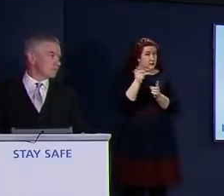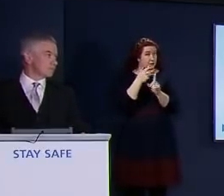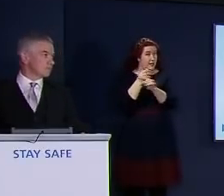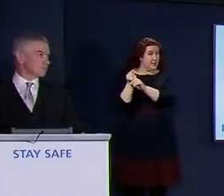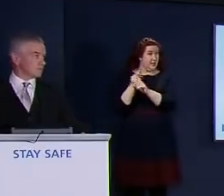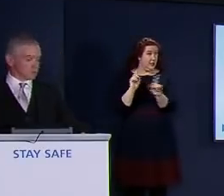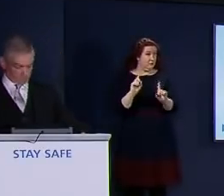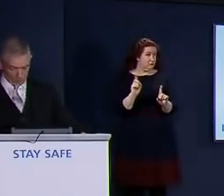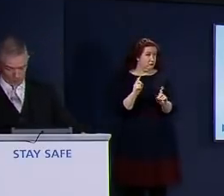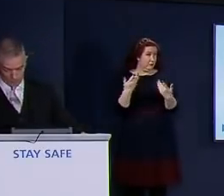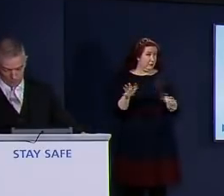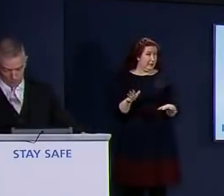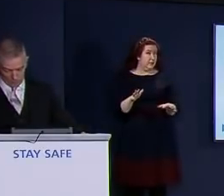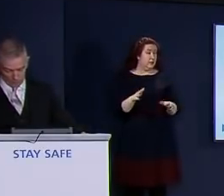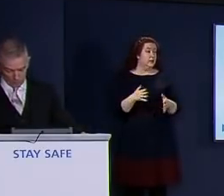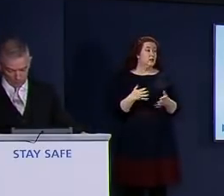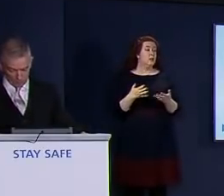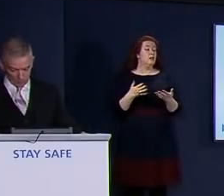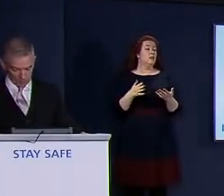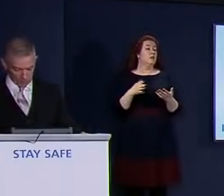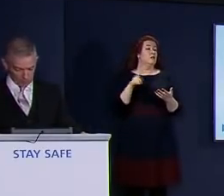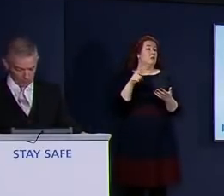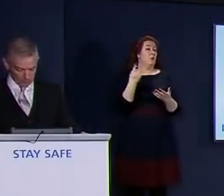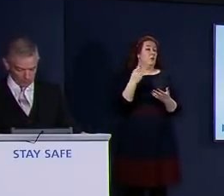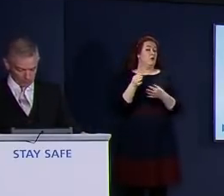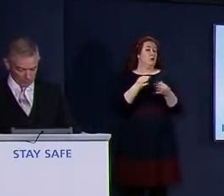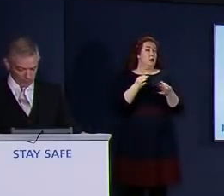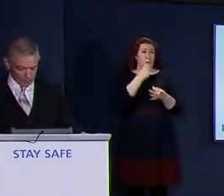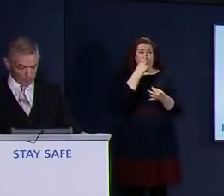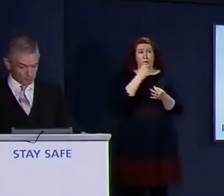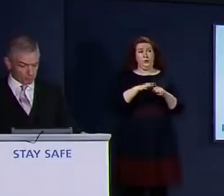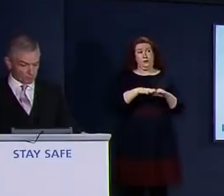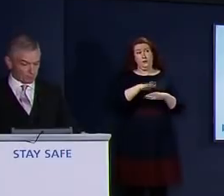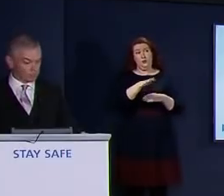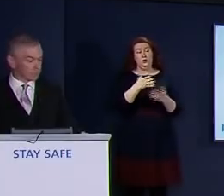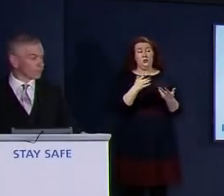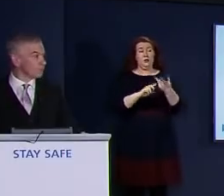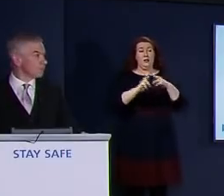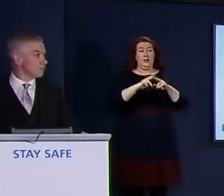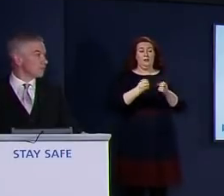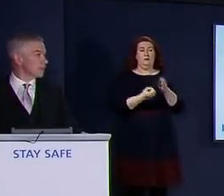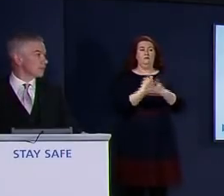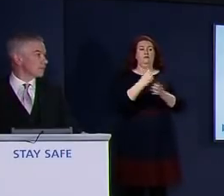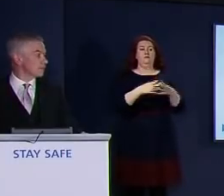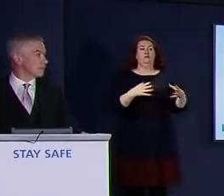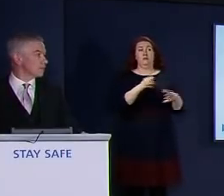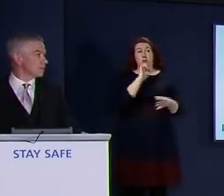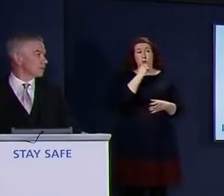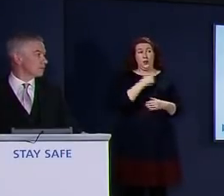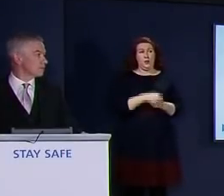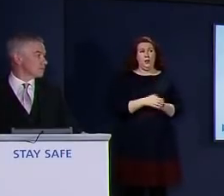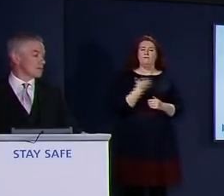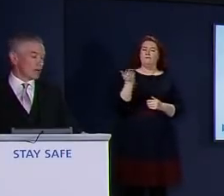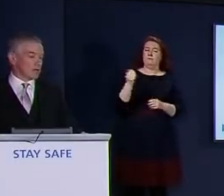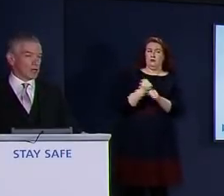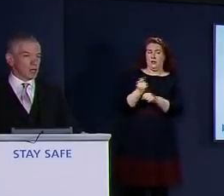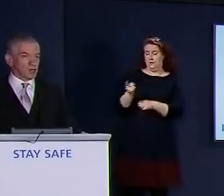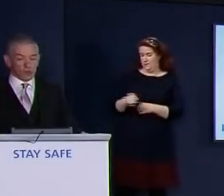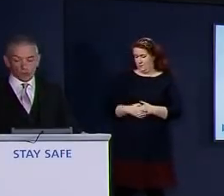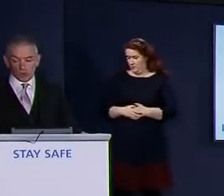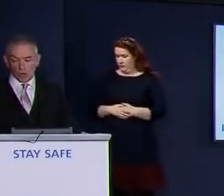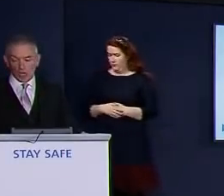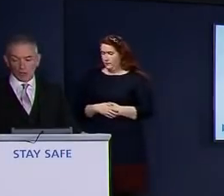vaccination has been, and is that a strategy that you might use going forward if we get similar outbreaks elsewhere in Scotland? Okay, I'll hand over to